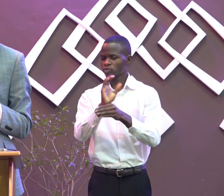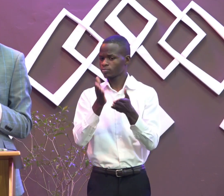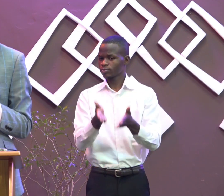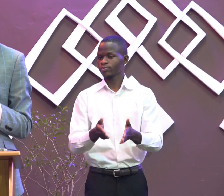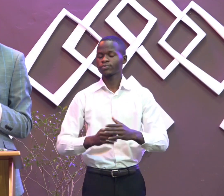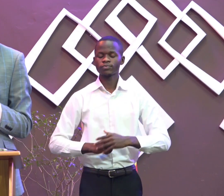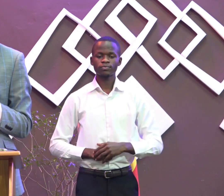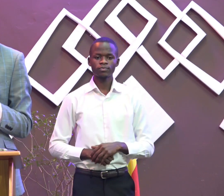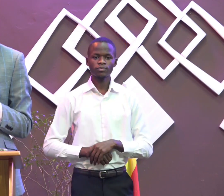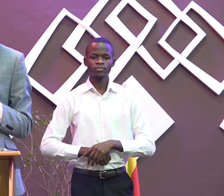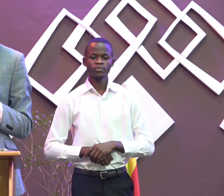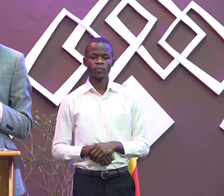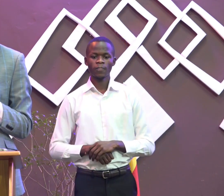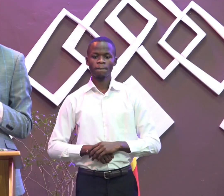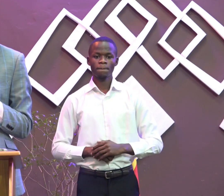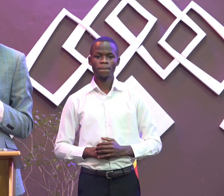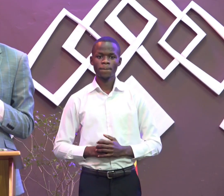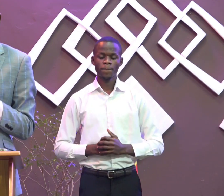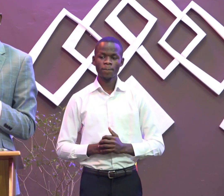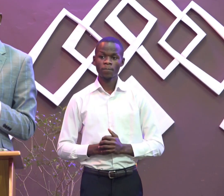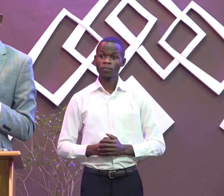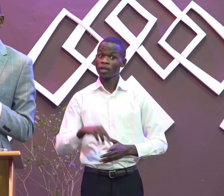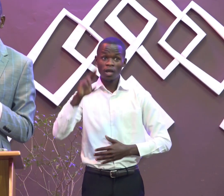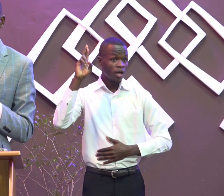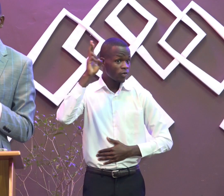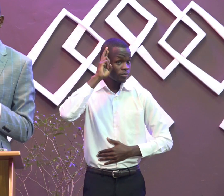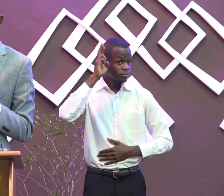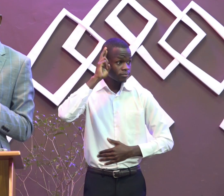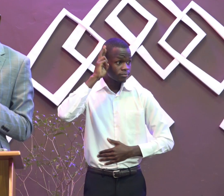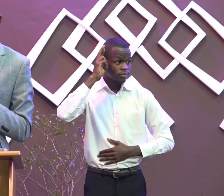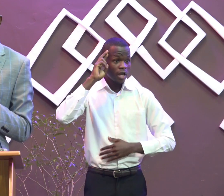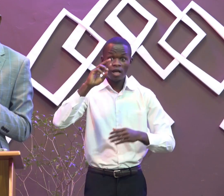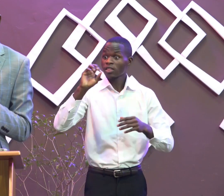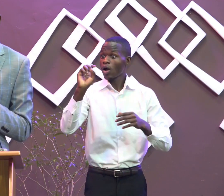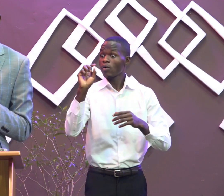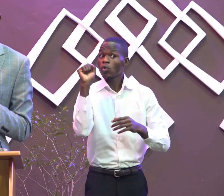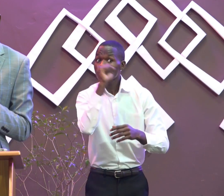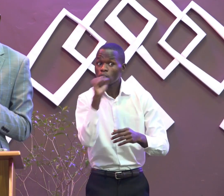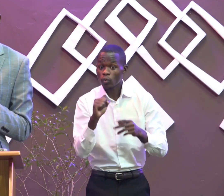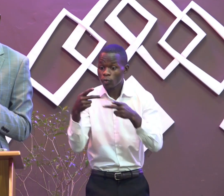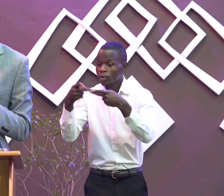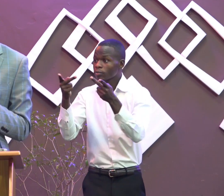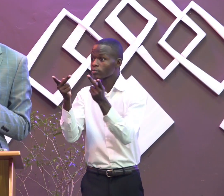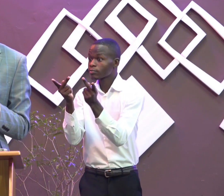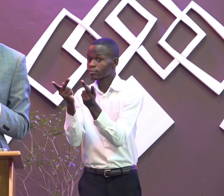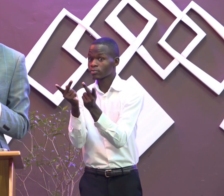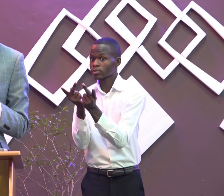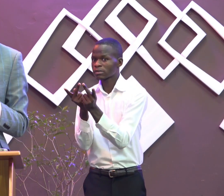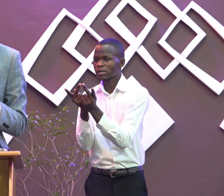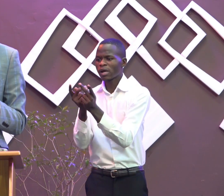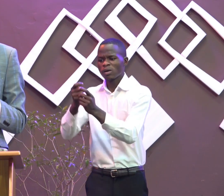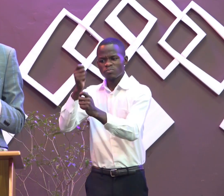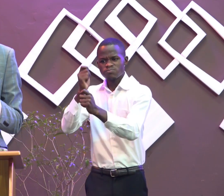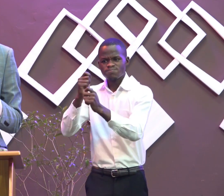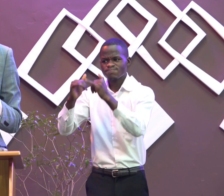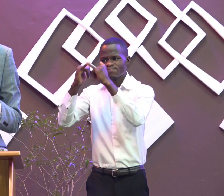when we were buying turned against us and we said a church cannot be here. Jukire lyama bati tugajeko noli omuchala abadde tatwagala nga agamba abalokole